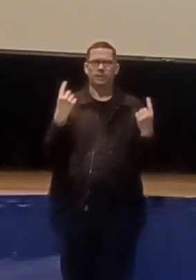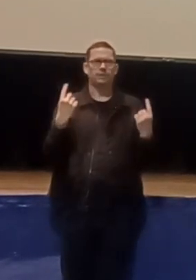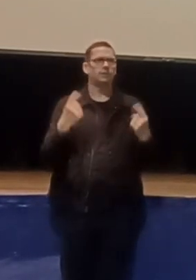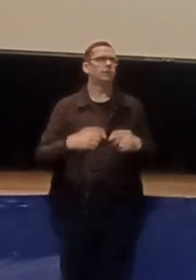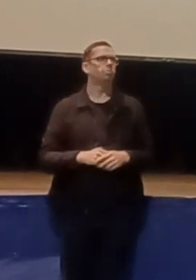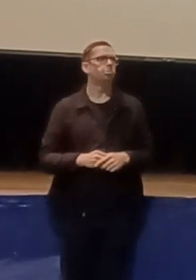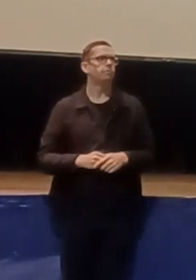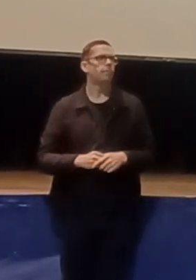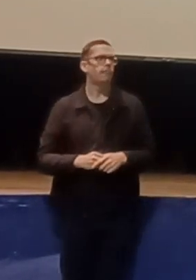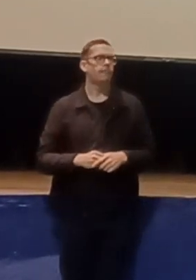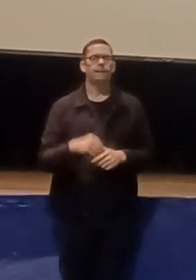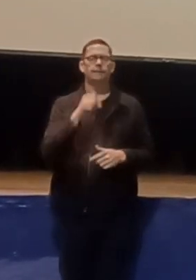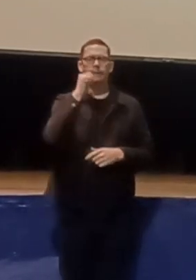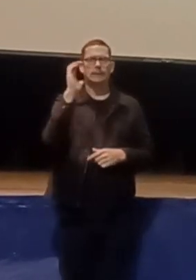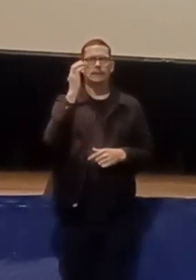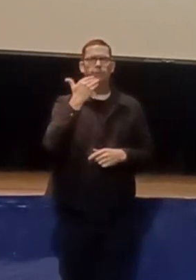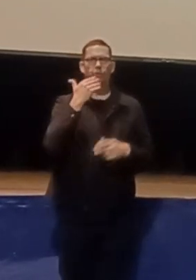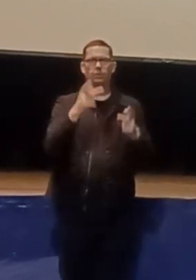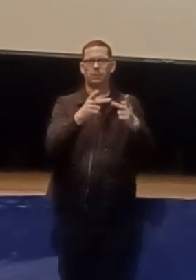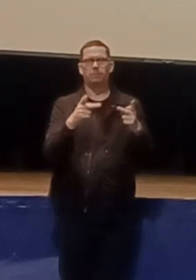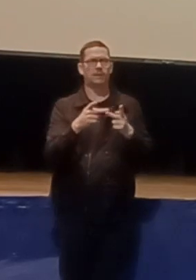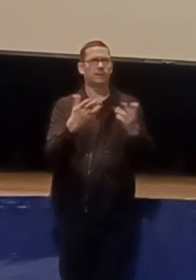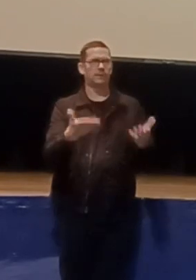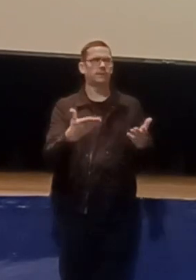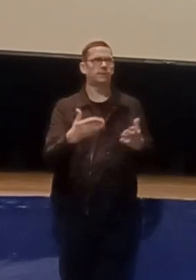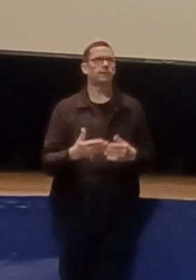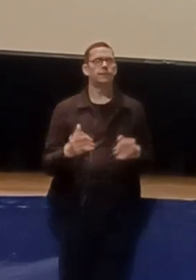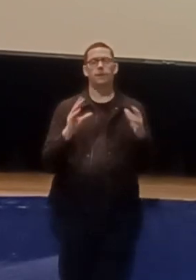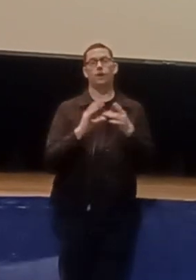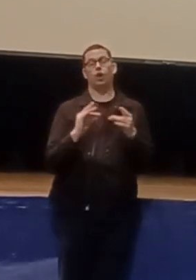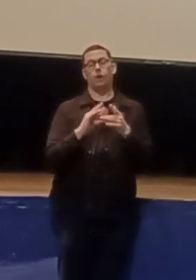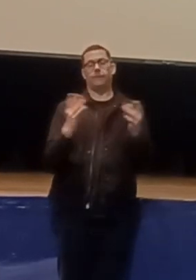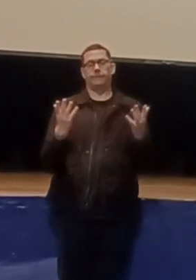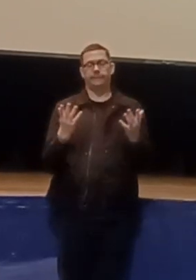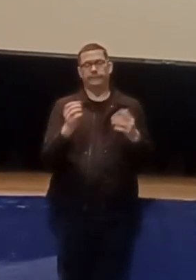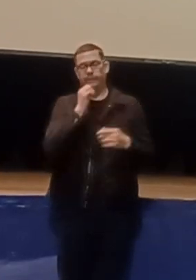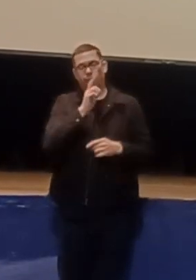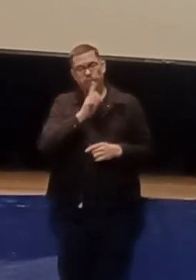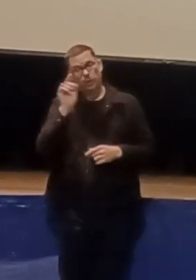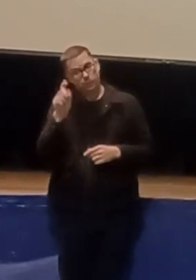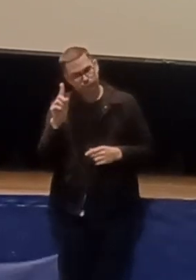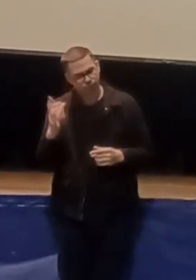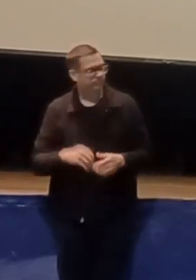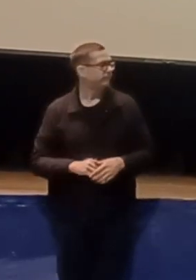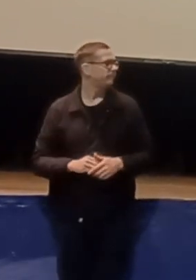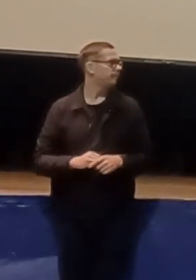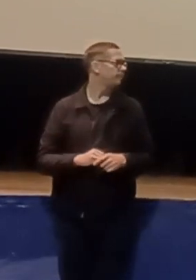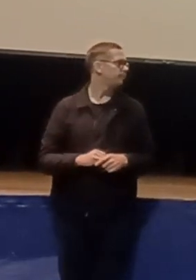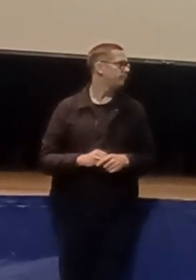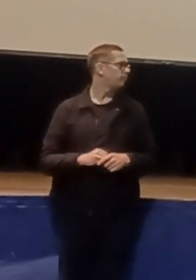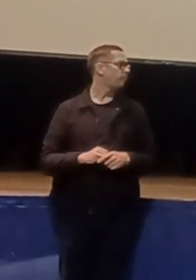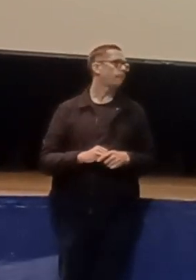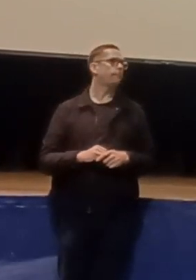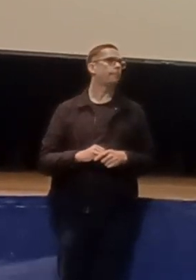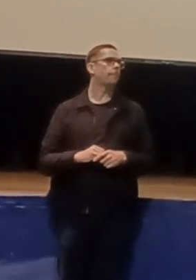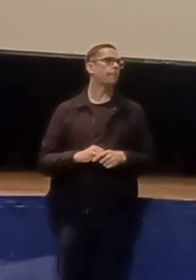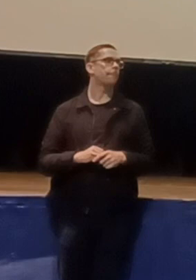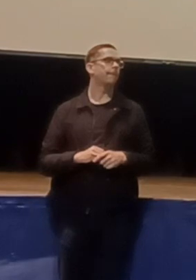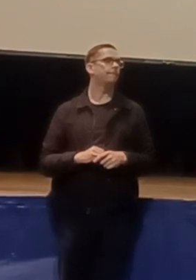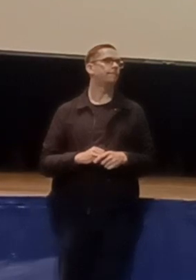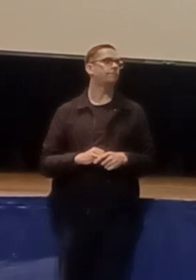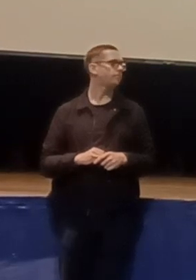doesn't seem like a good place for it. Those are my comments. I guess that's not really a question, but if you want to